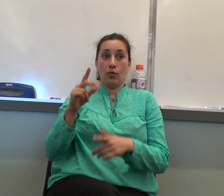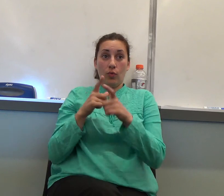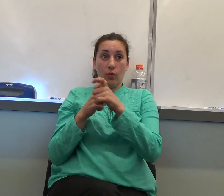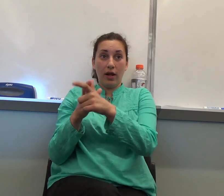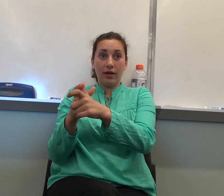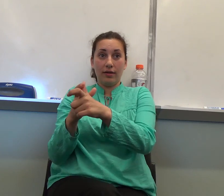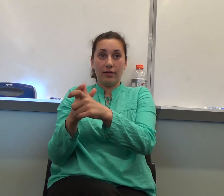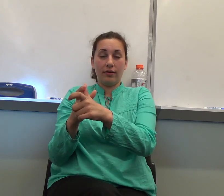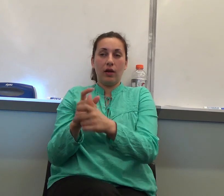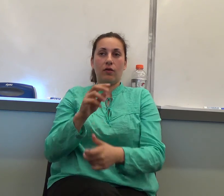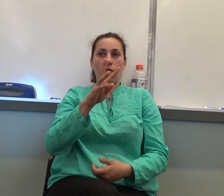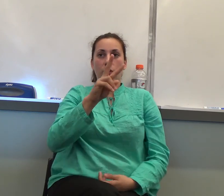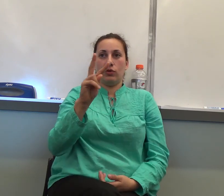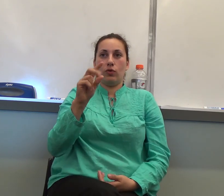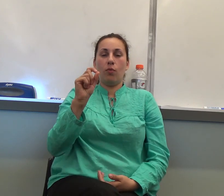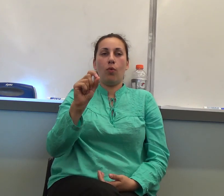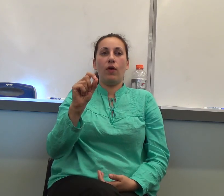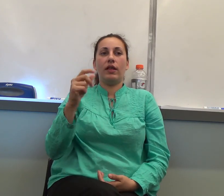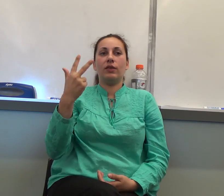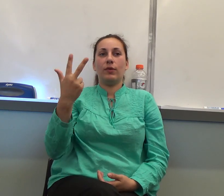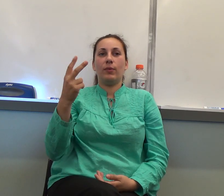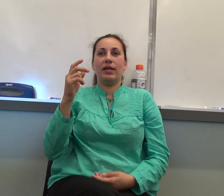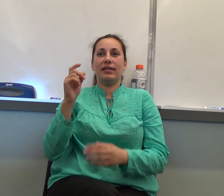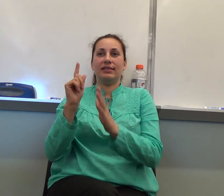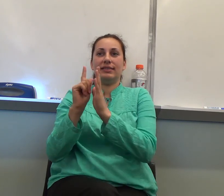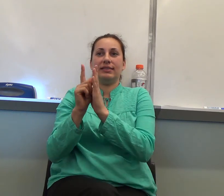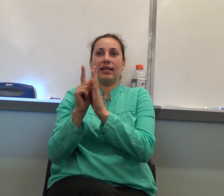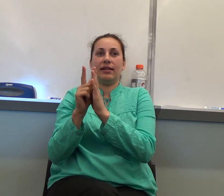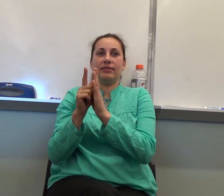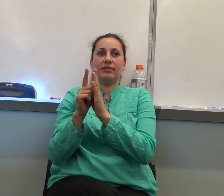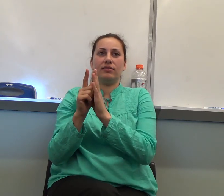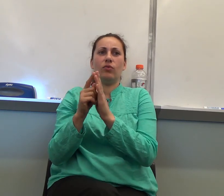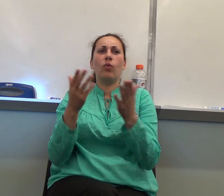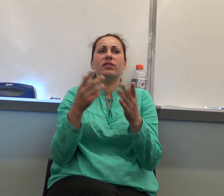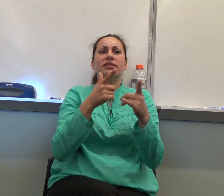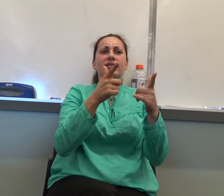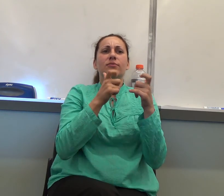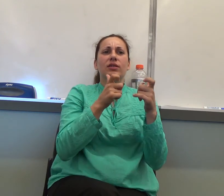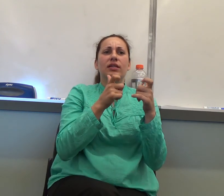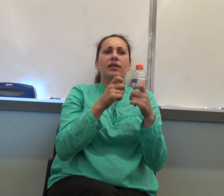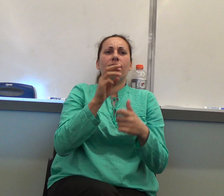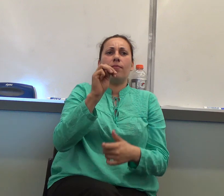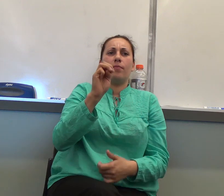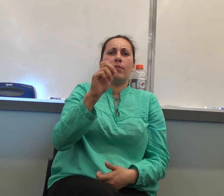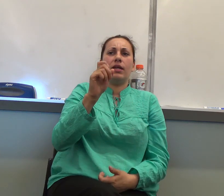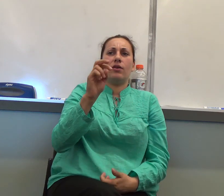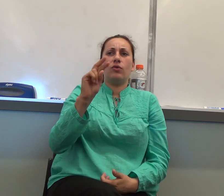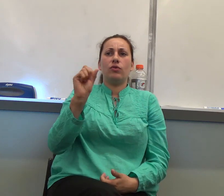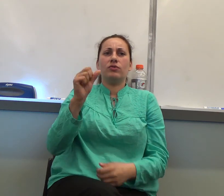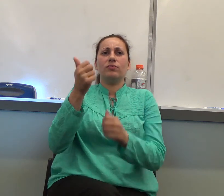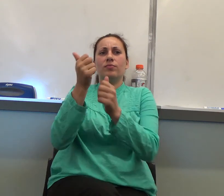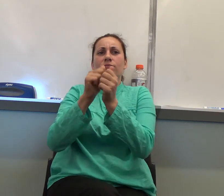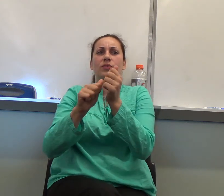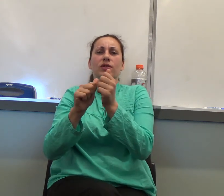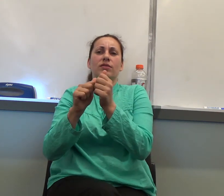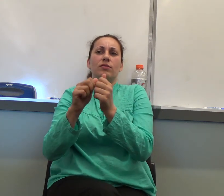Amazing. What is the speed in meters per second? Okay. So we